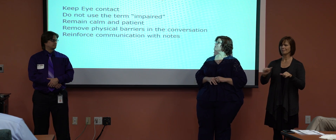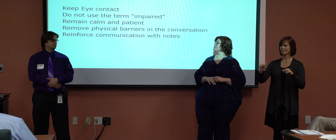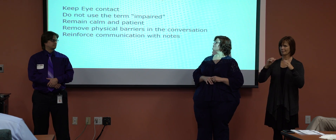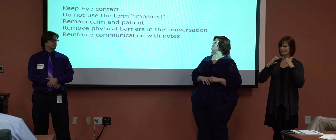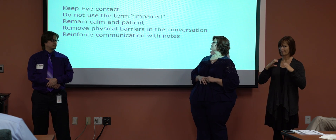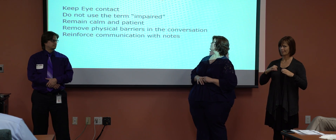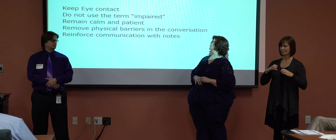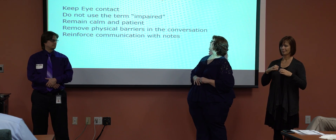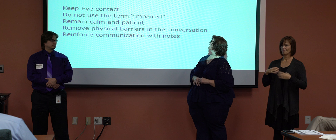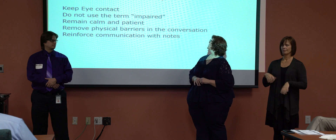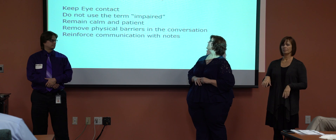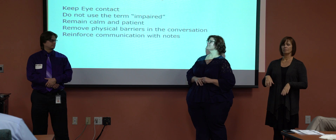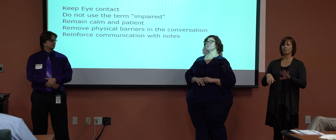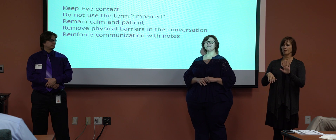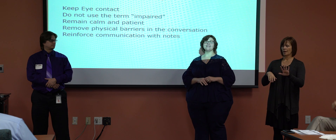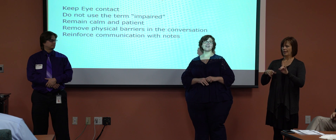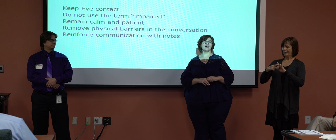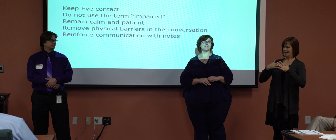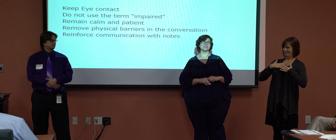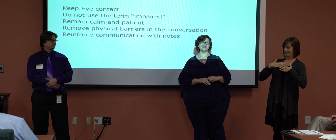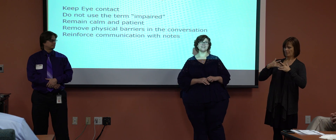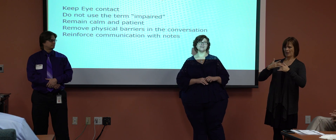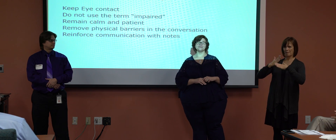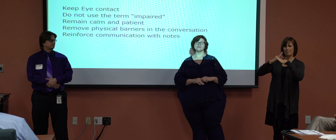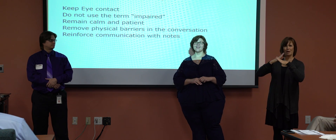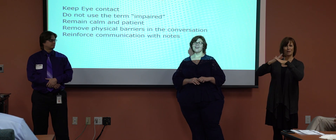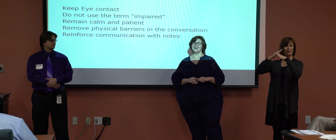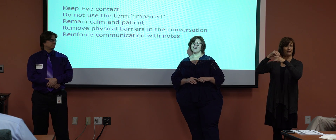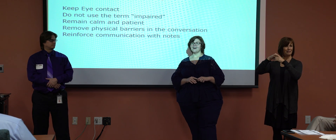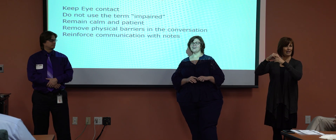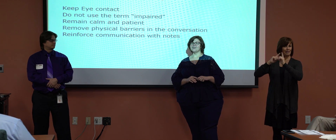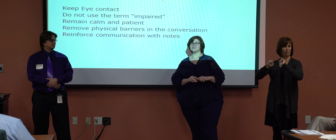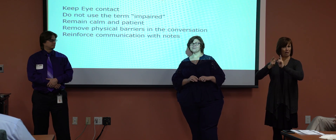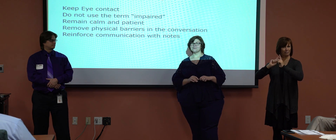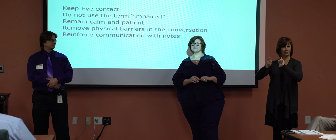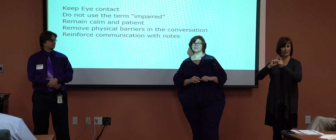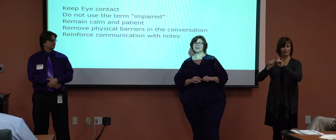Try to remove physical barriers within the conversation.